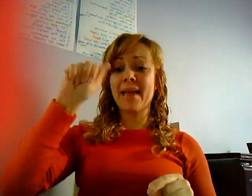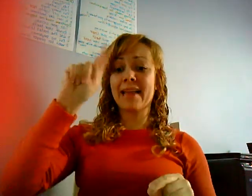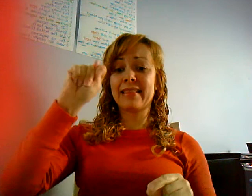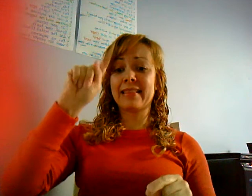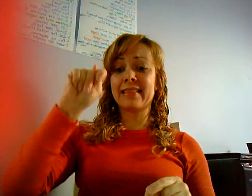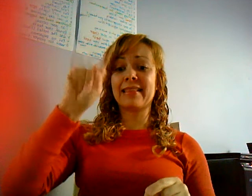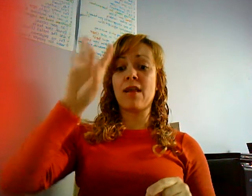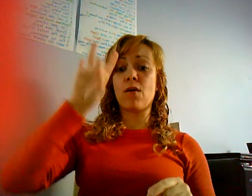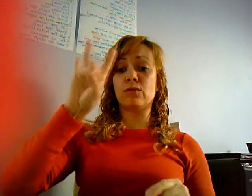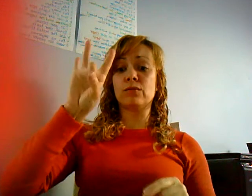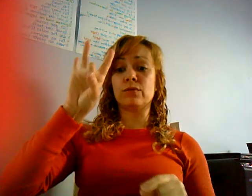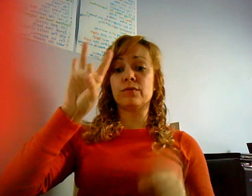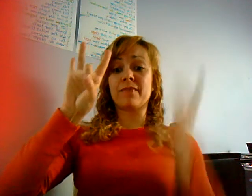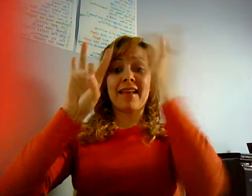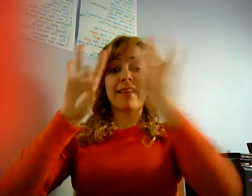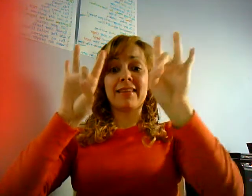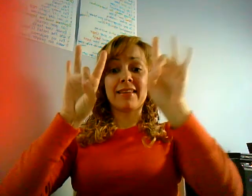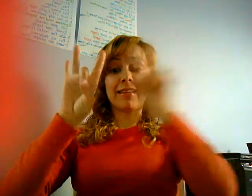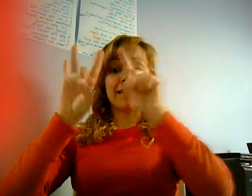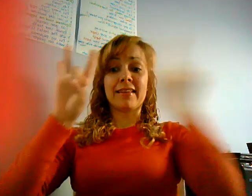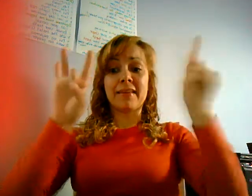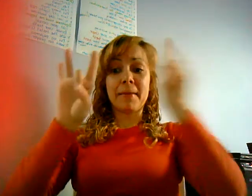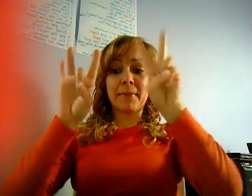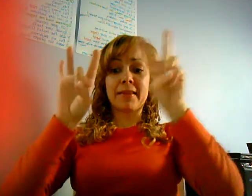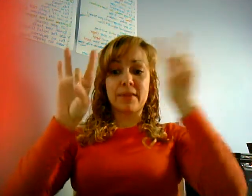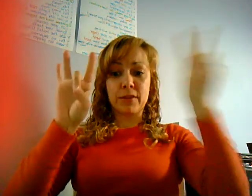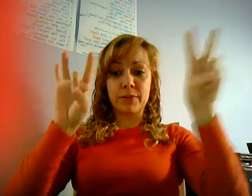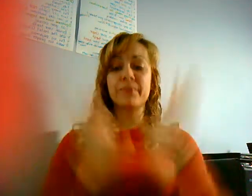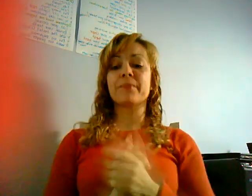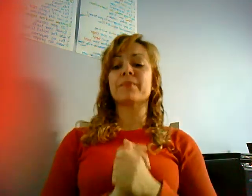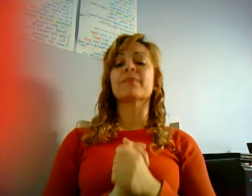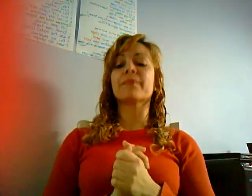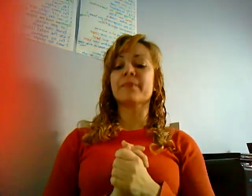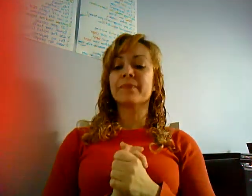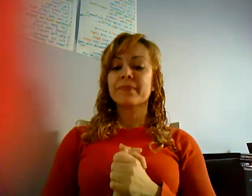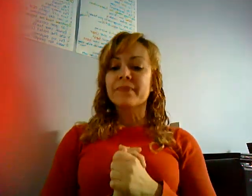in Matthew 8, verse 18 through 22.